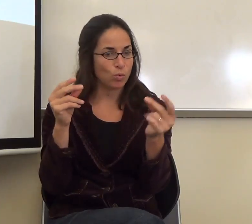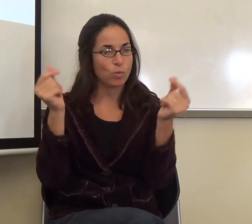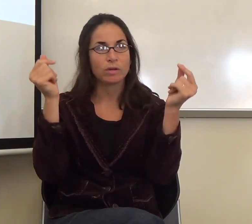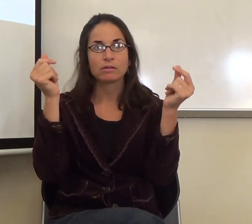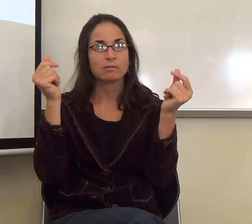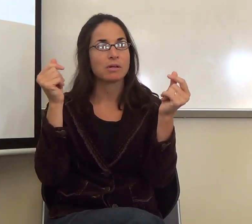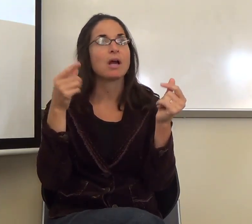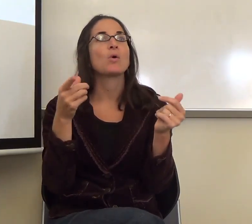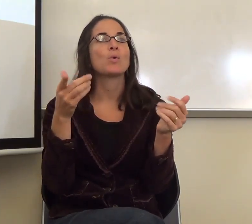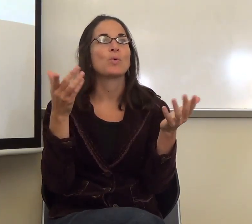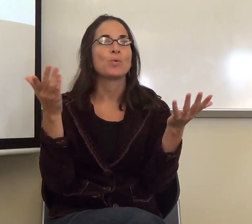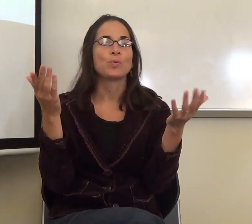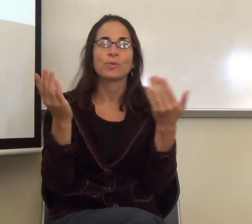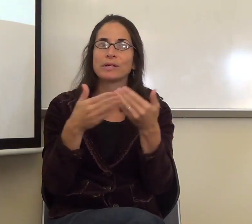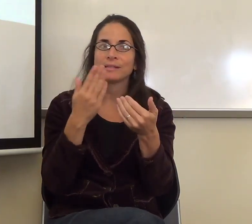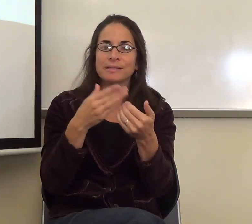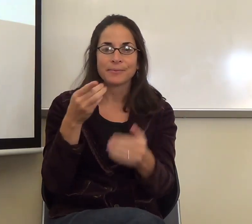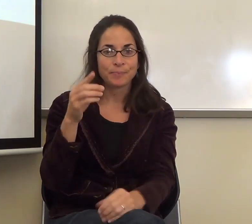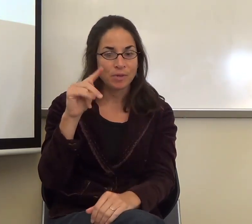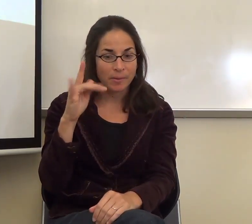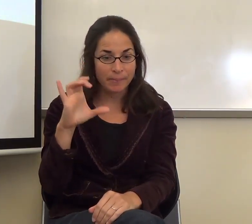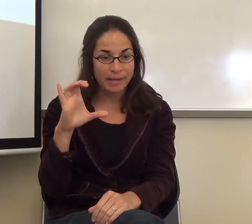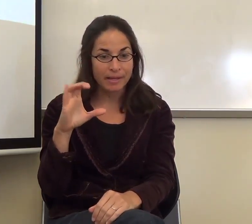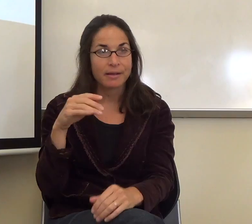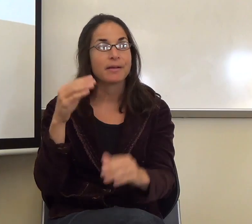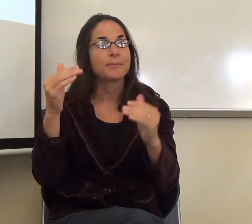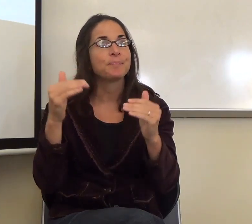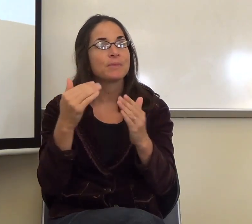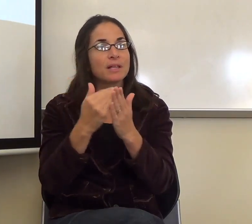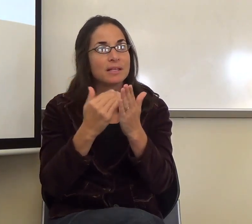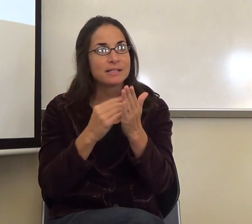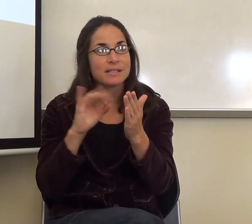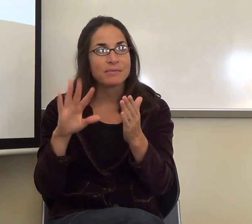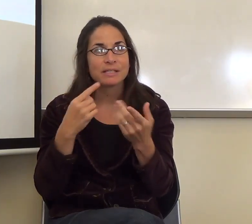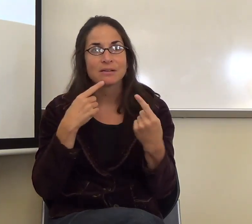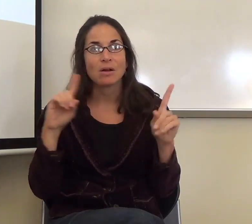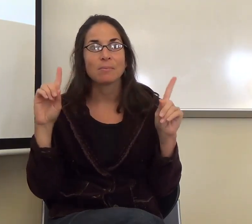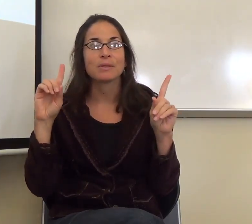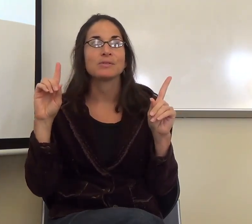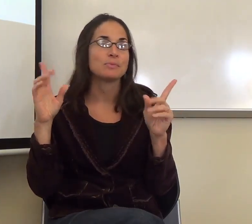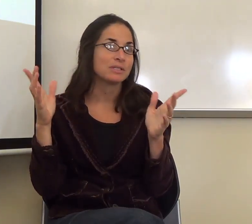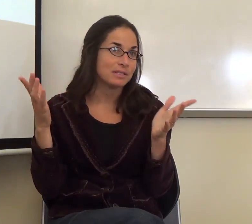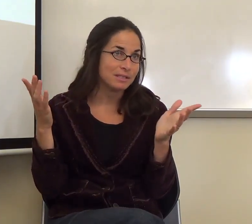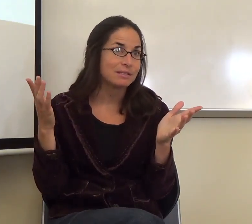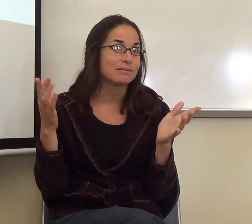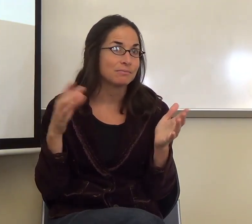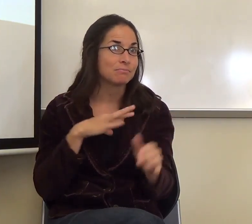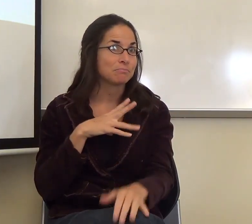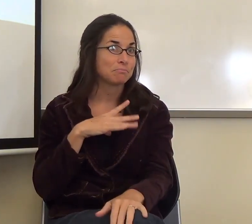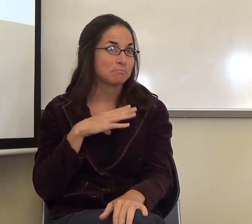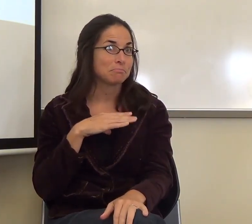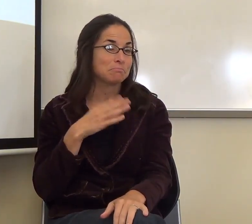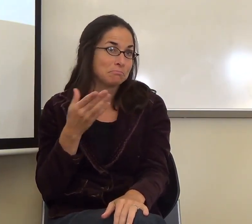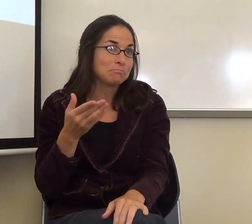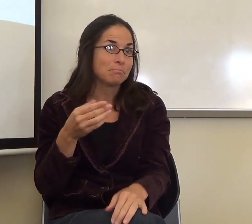say, this is going to give me a list of this guy's accomplishments, okay? And that's half the understanding